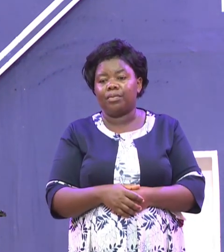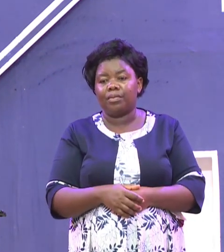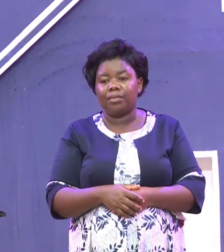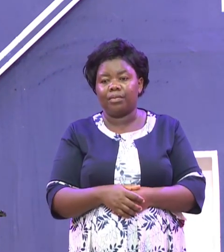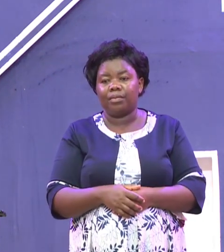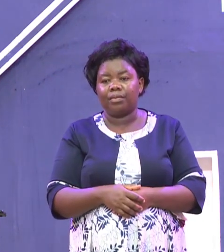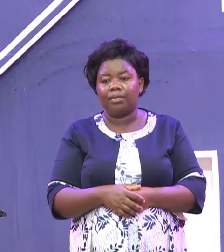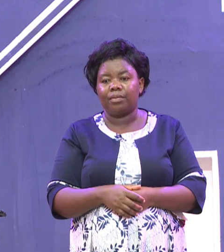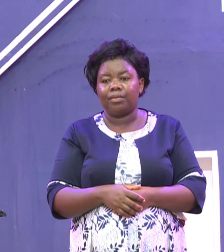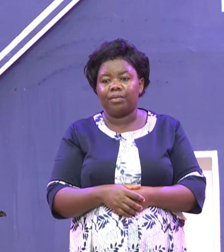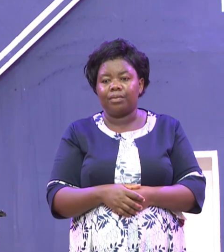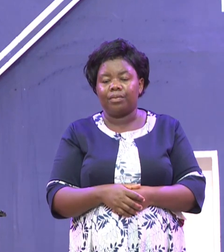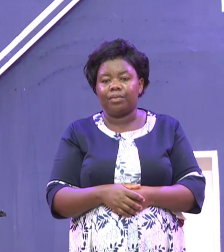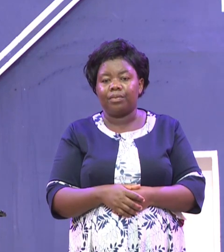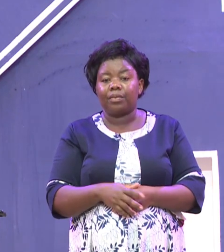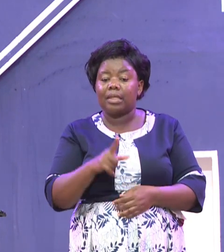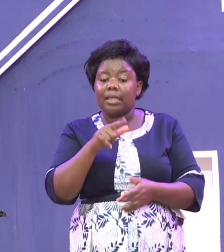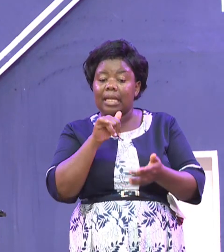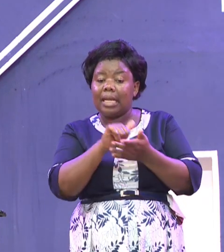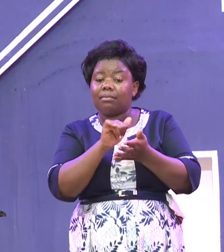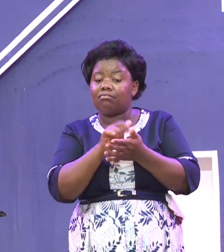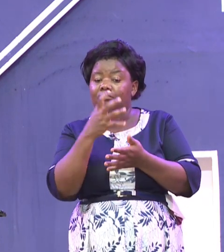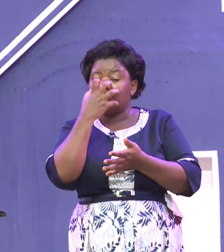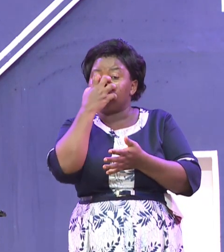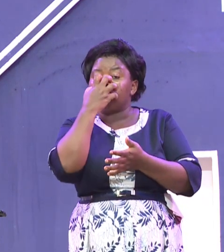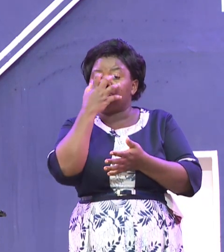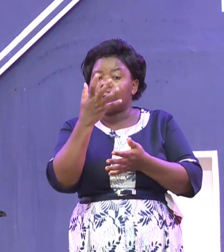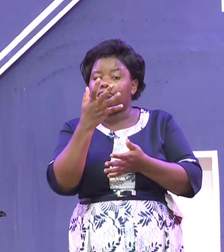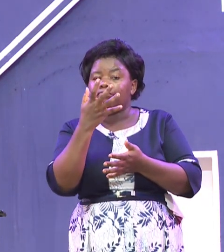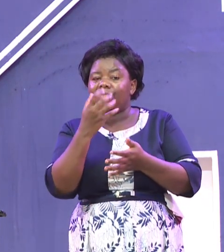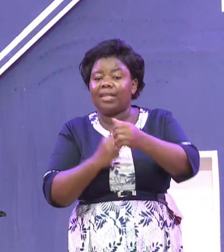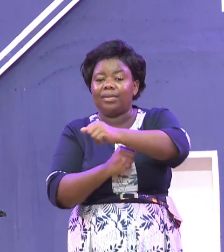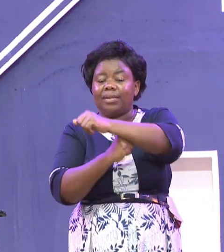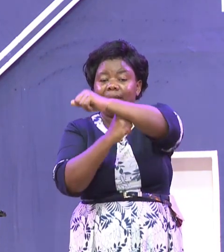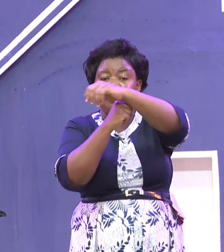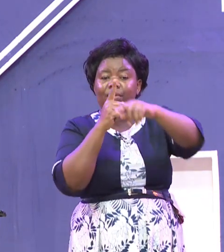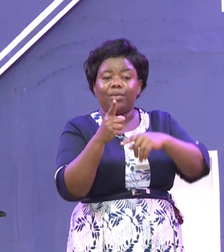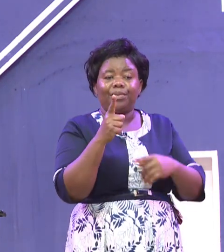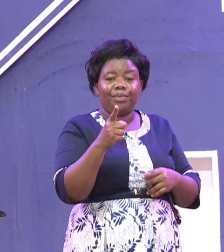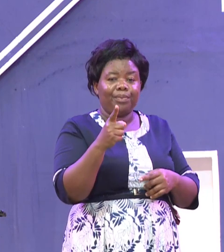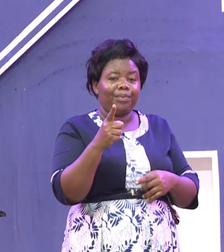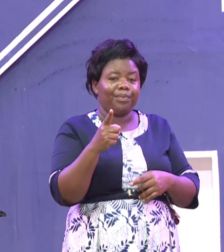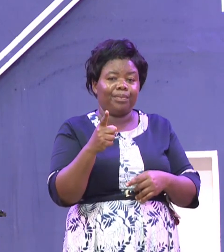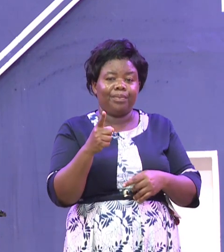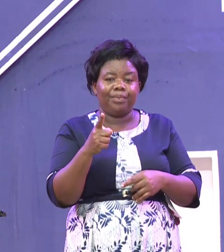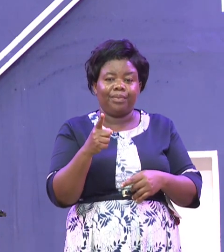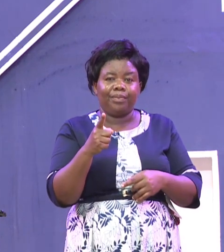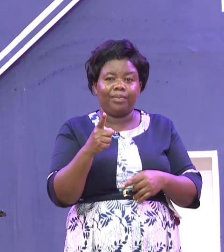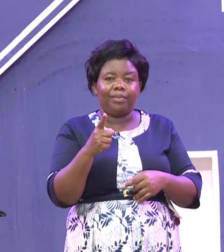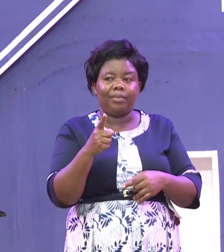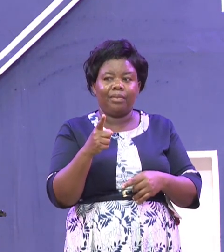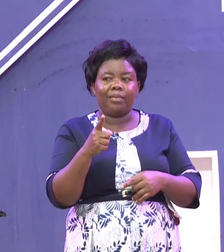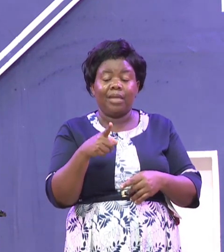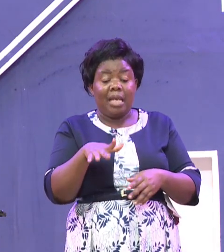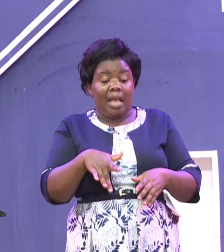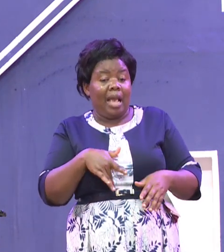oxygen on you. Oxygen yoyo omuka gwabo ogwo. They put that gas on you. Bakuwanirire. Just to sustain you.